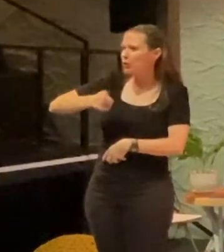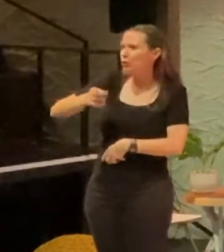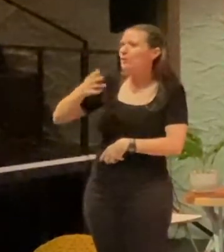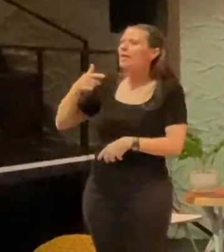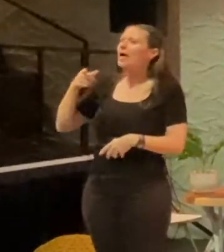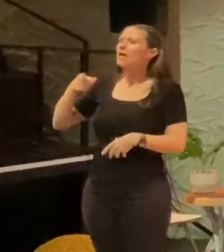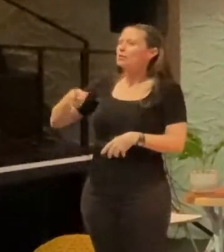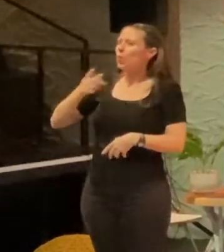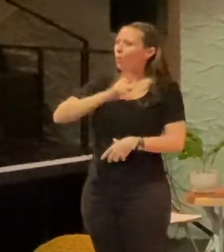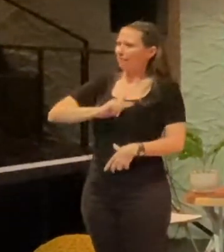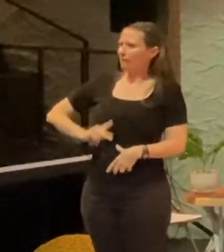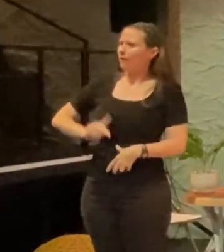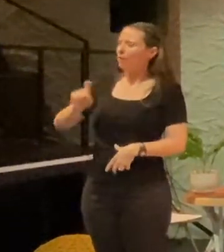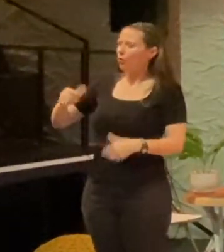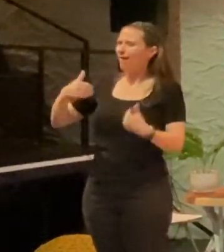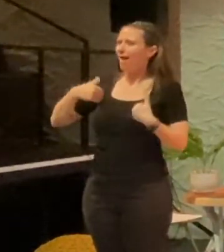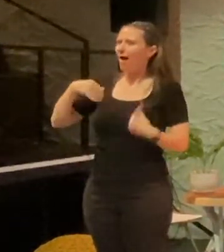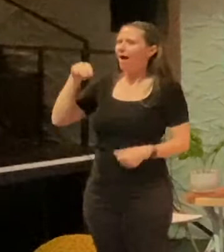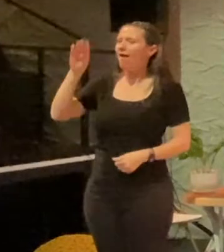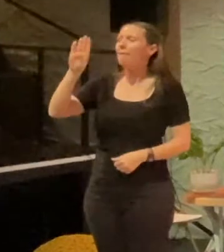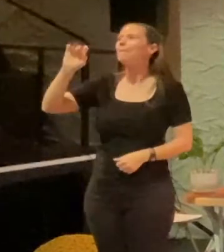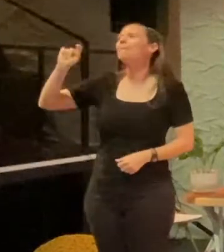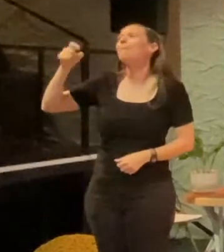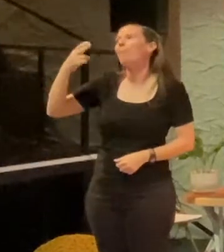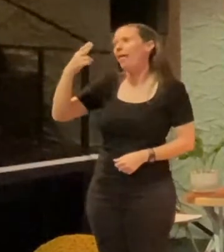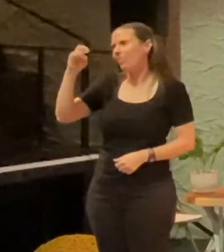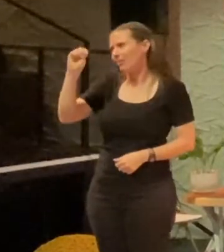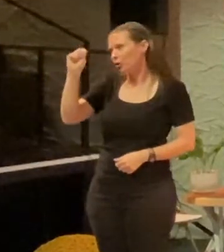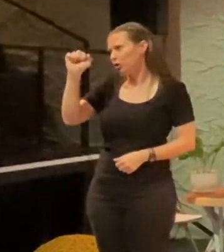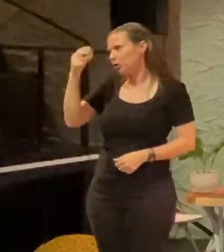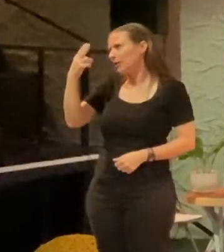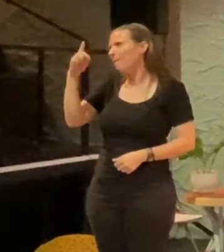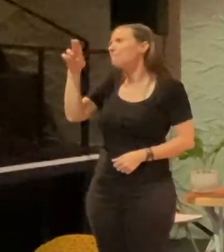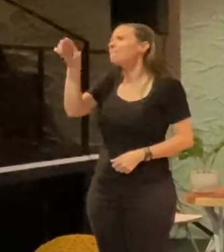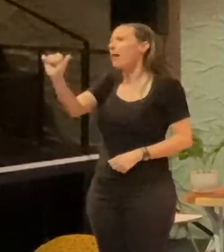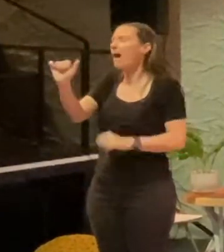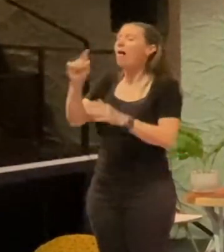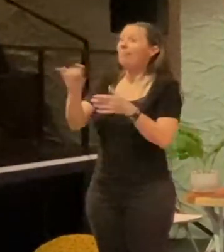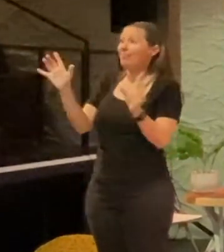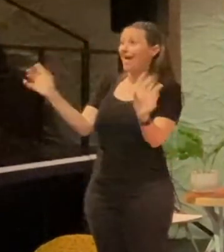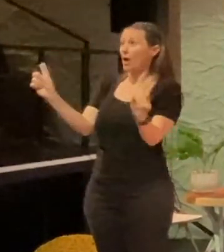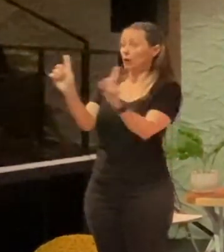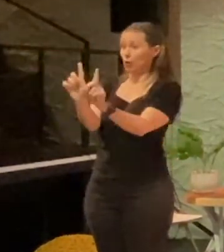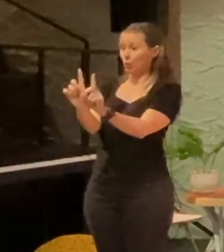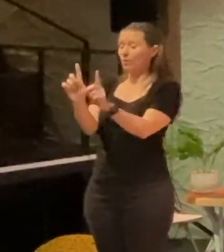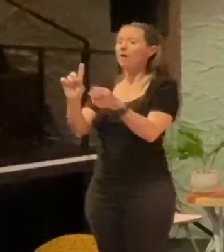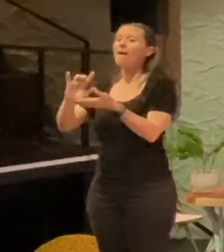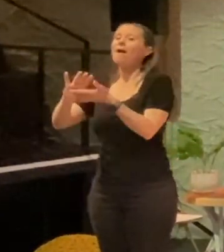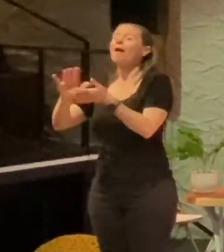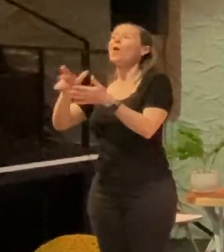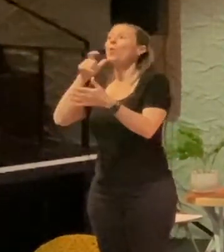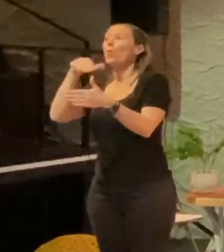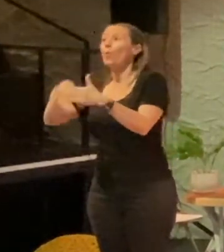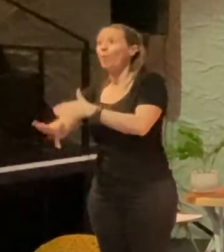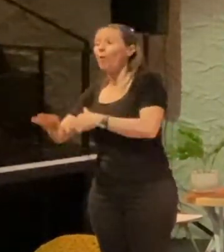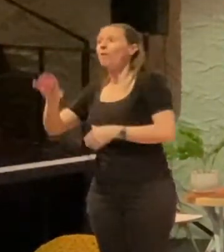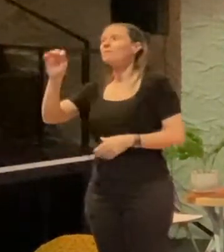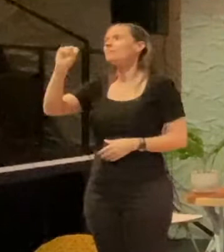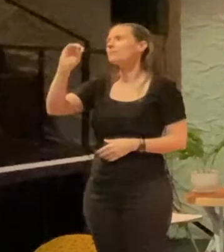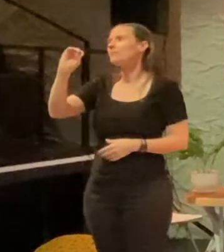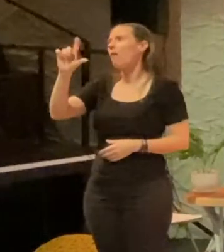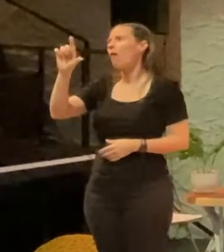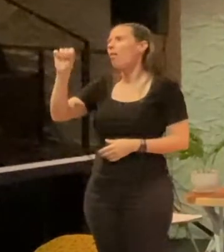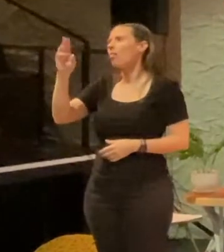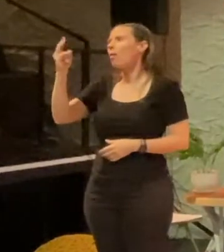that this king could have Bathsheba. And from that union comes Solomon, the wisest man in all of history.